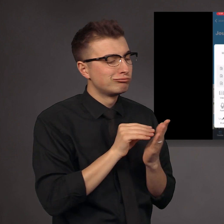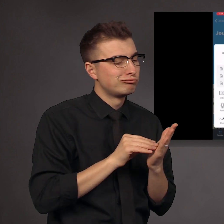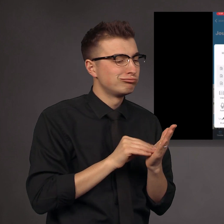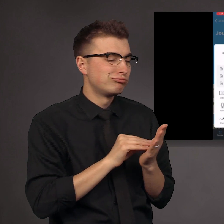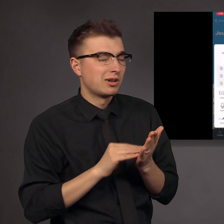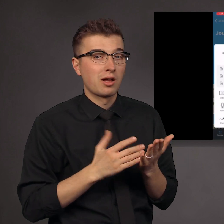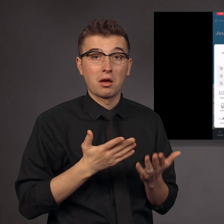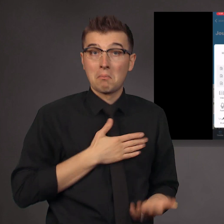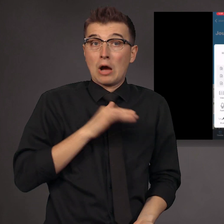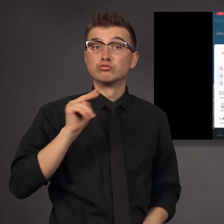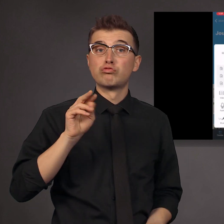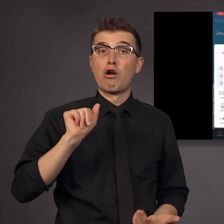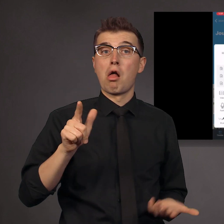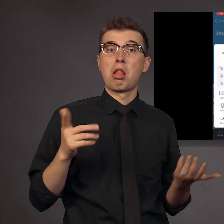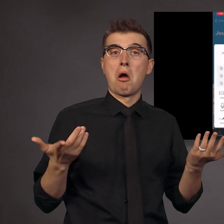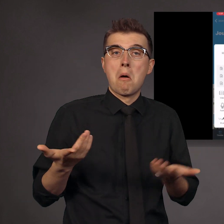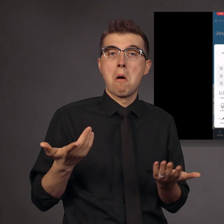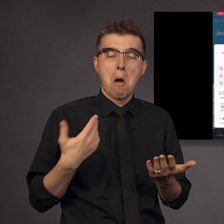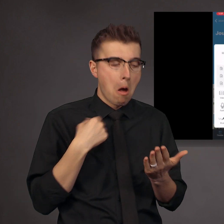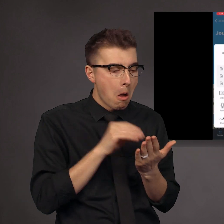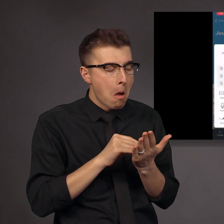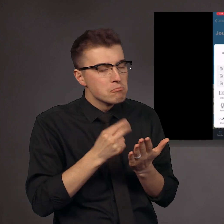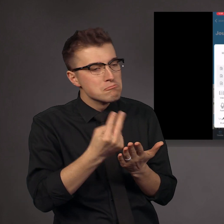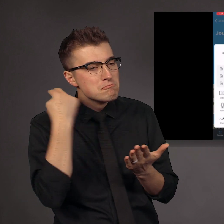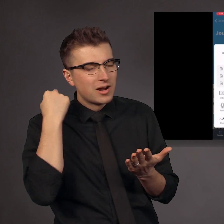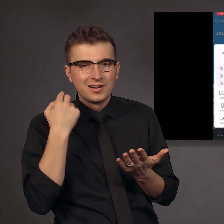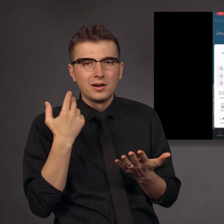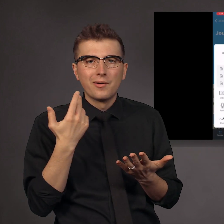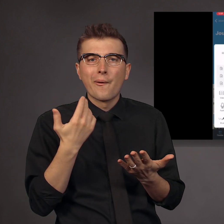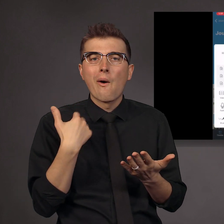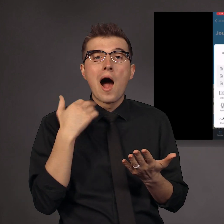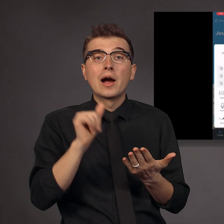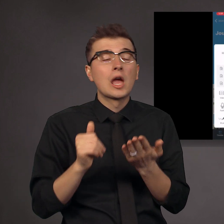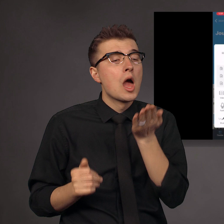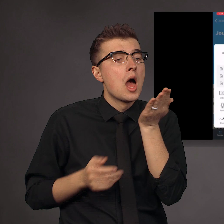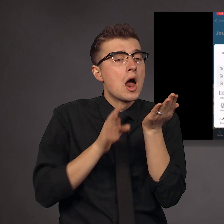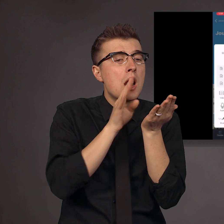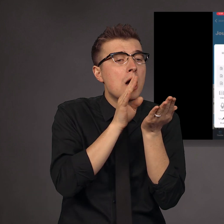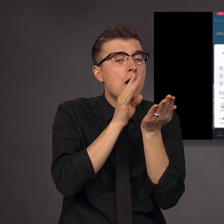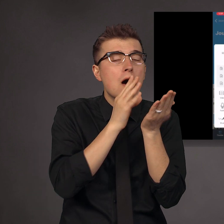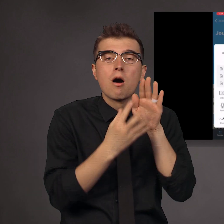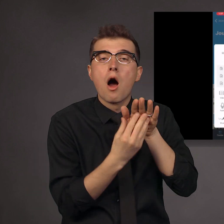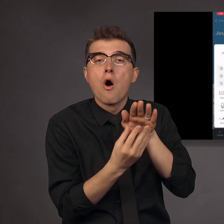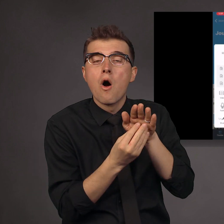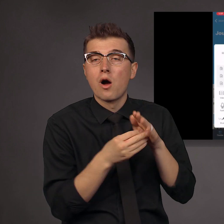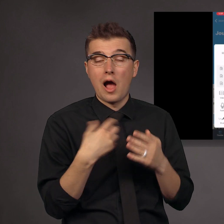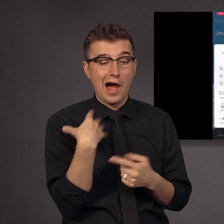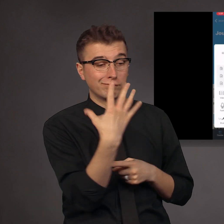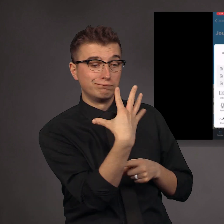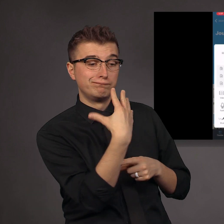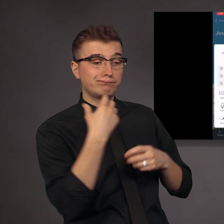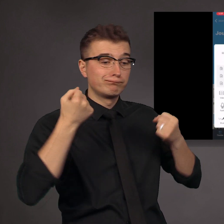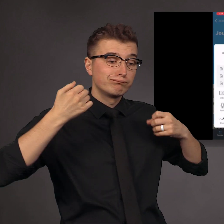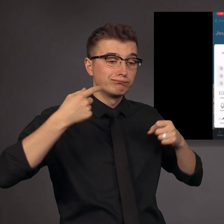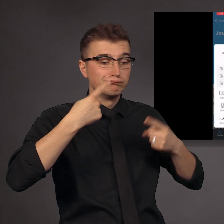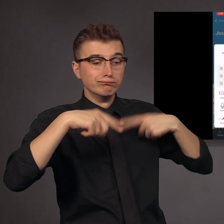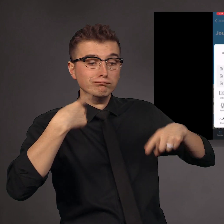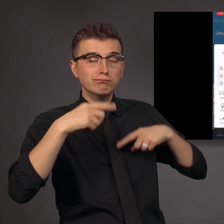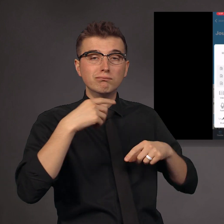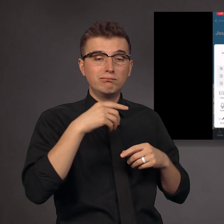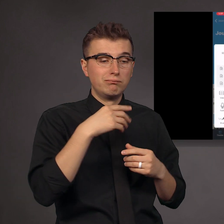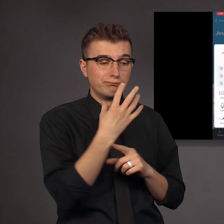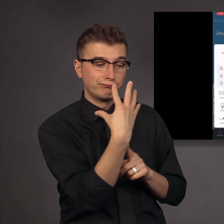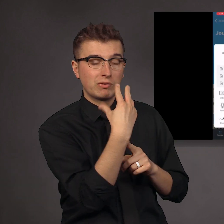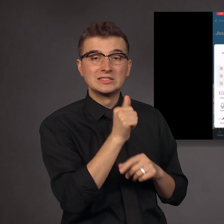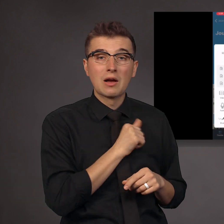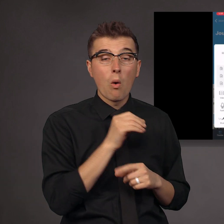tonight. This will be my journal entry for today. But I can share an audio on this particular app. I can do video. I can do pictures. I can